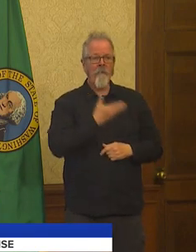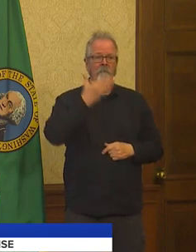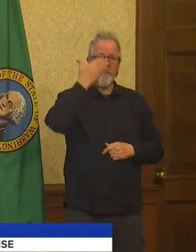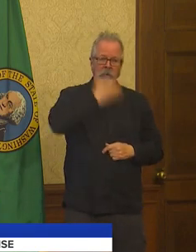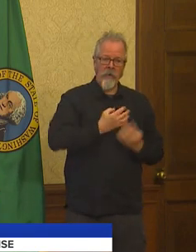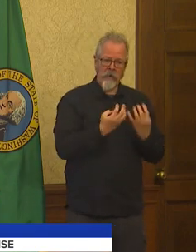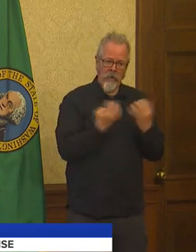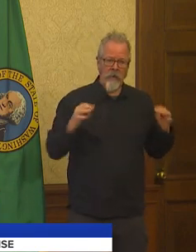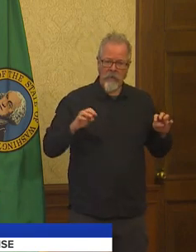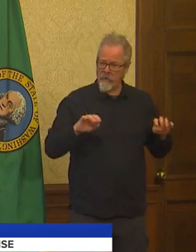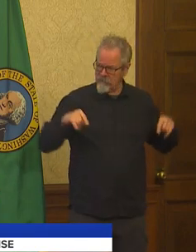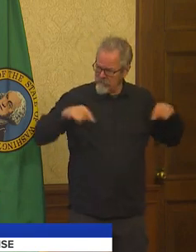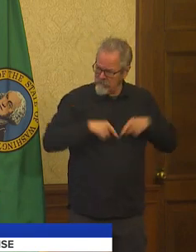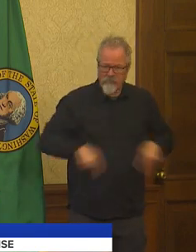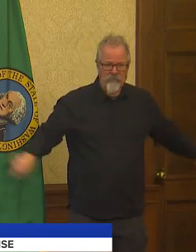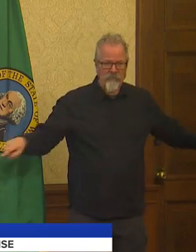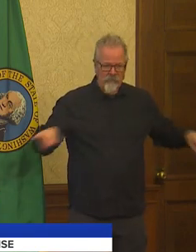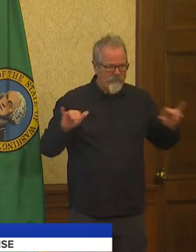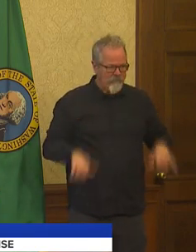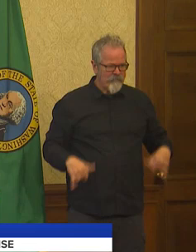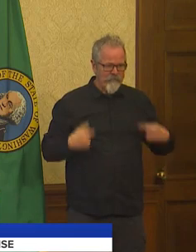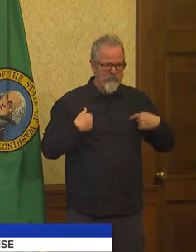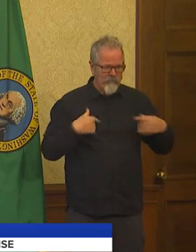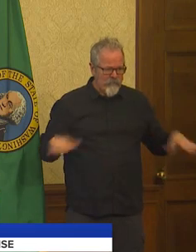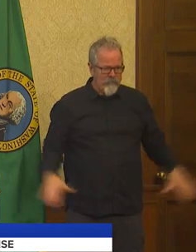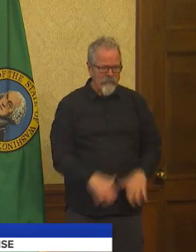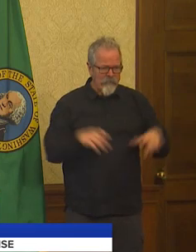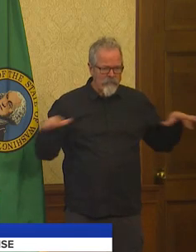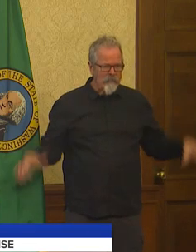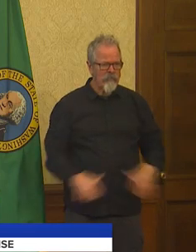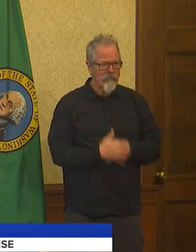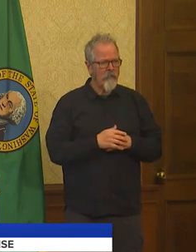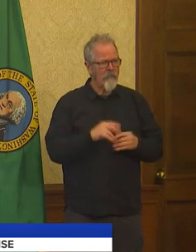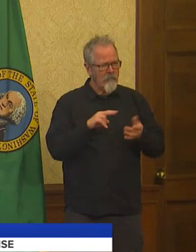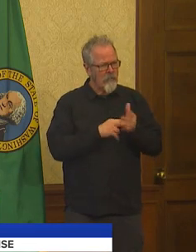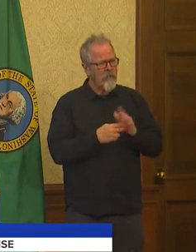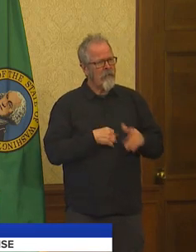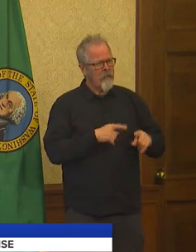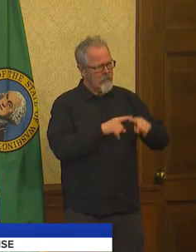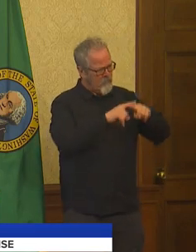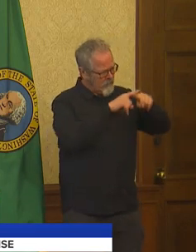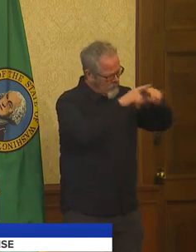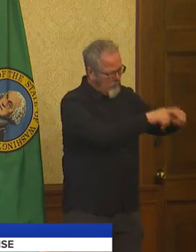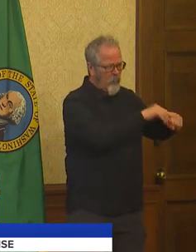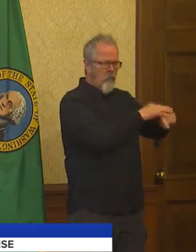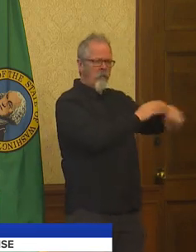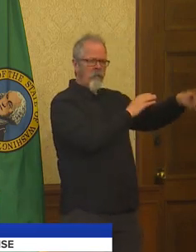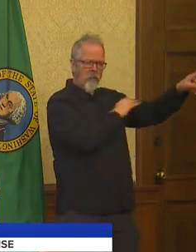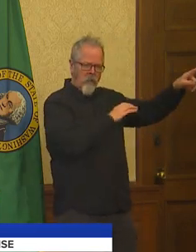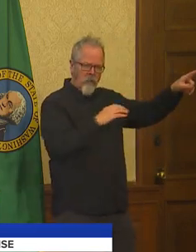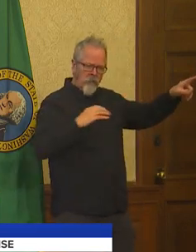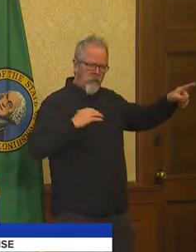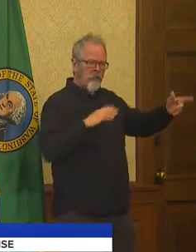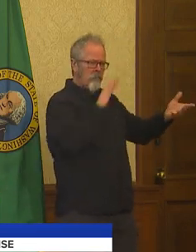Congress will give it another large infusion to the states so that we can continue these vital, absolutely essential